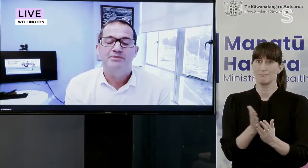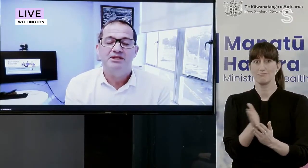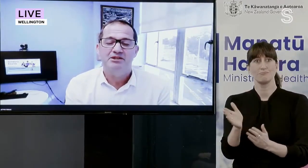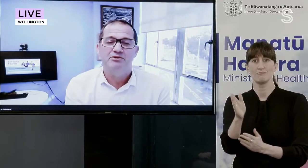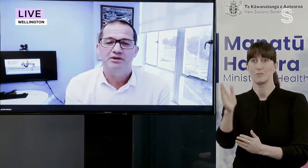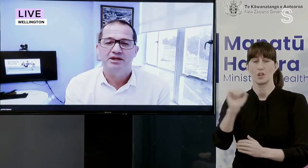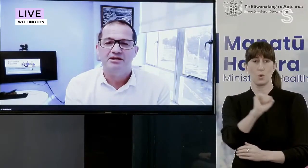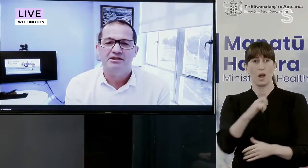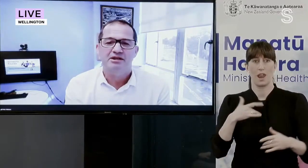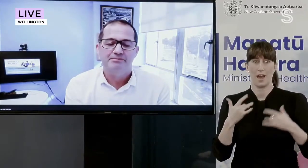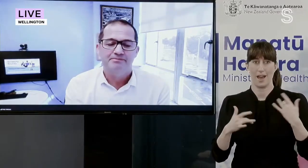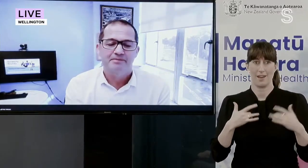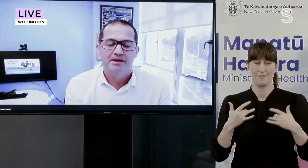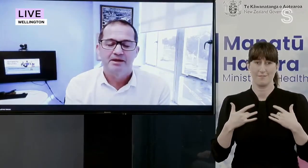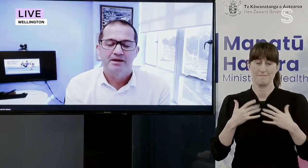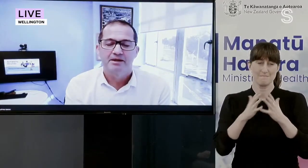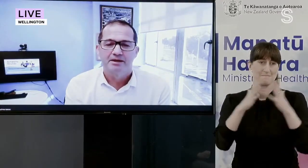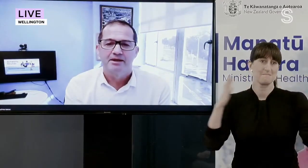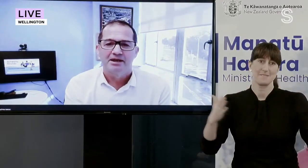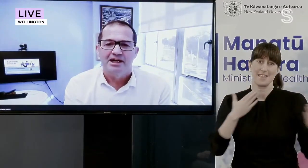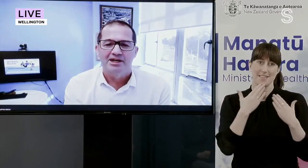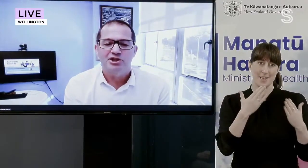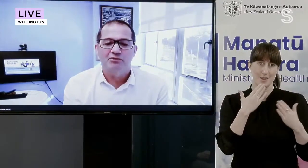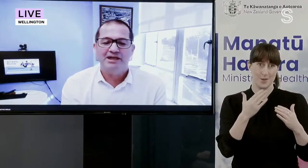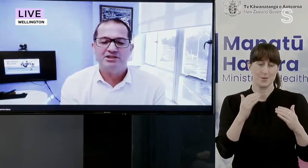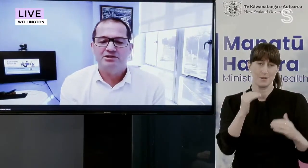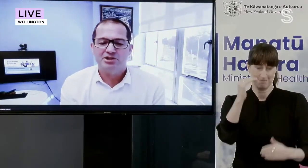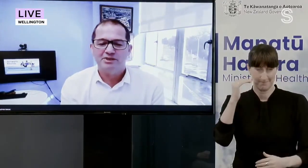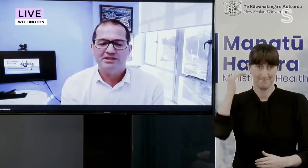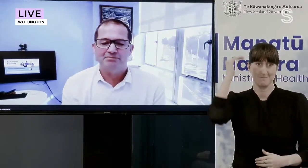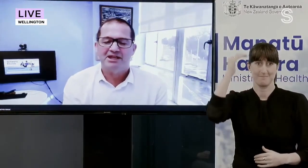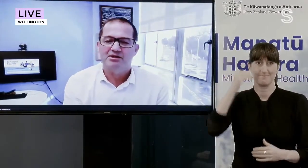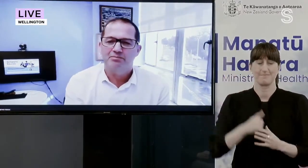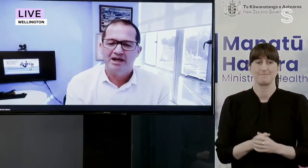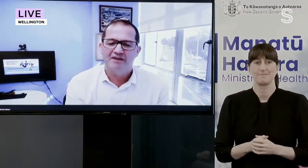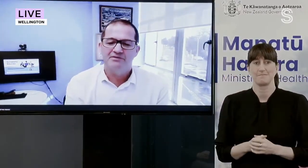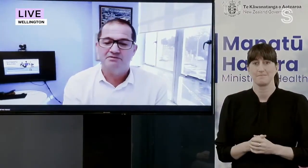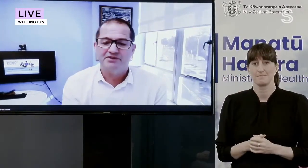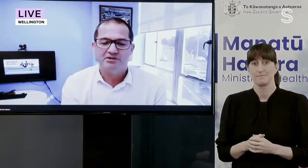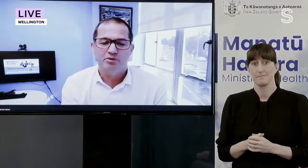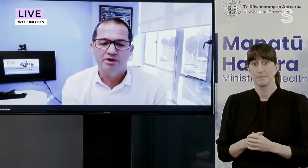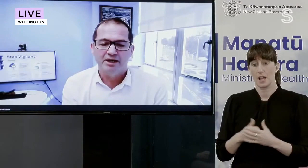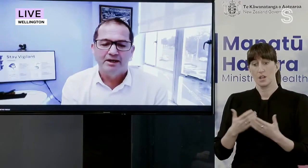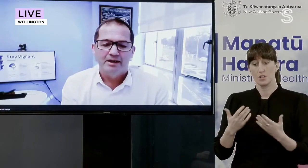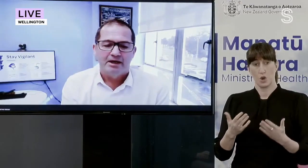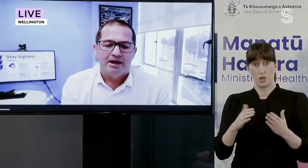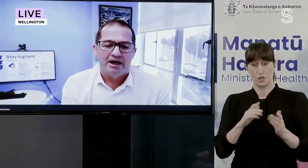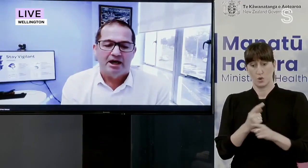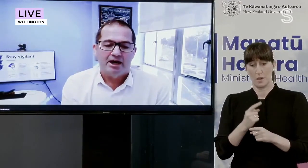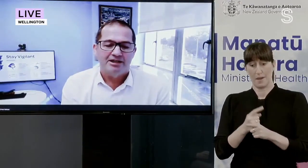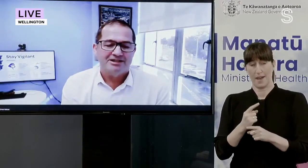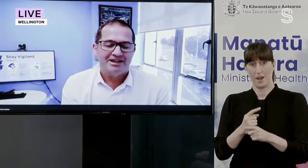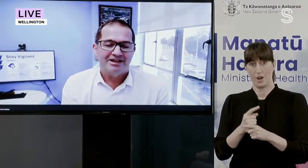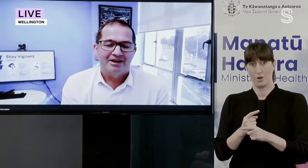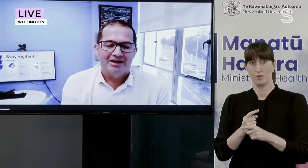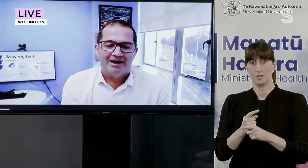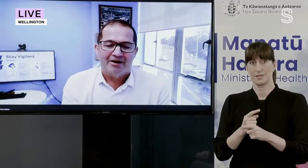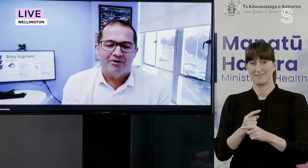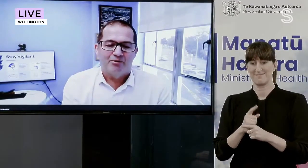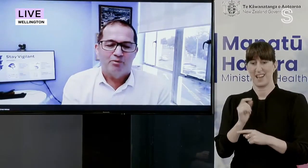Ngā mihi nui rangatira. And so back to this week's update, and on behalf of Te Whatu, I can